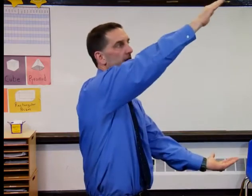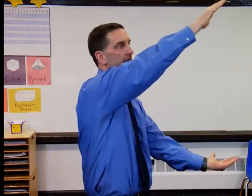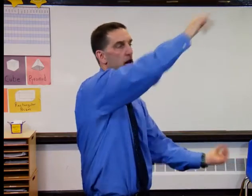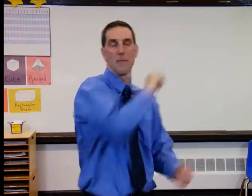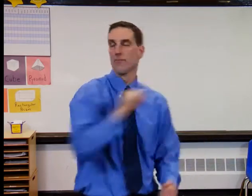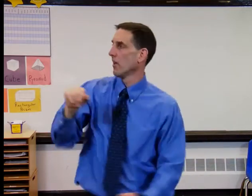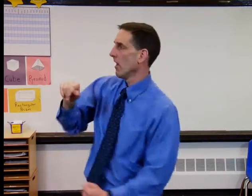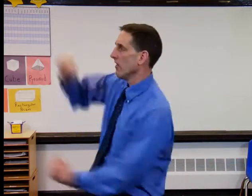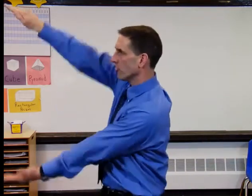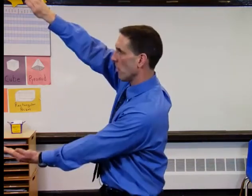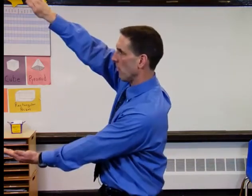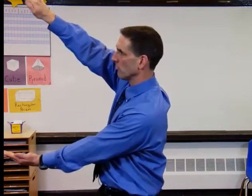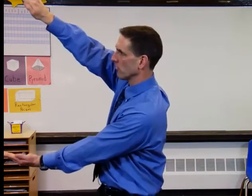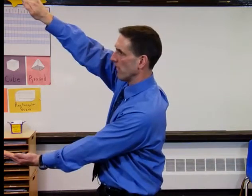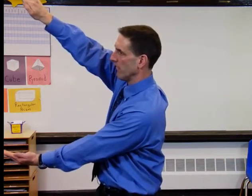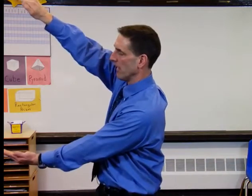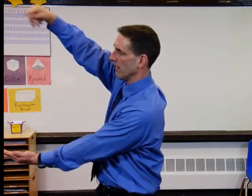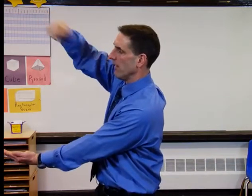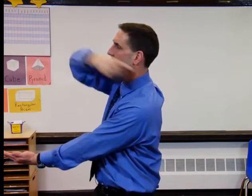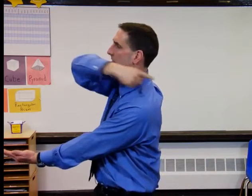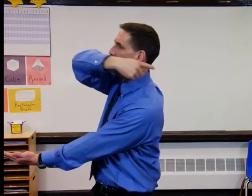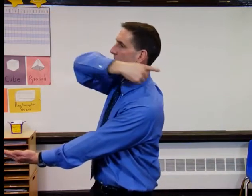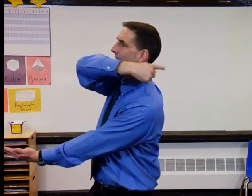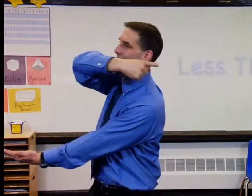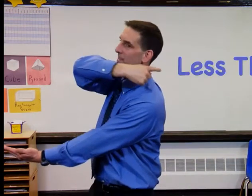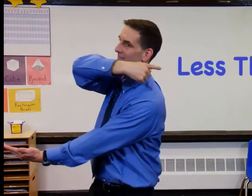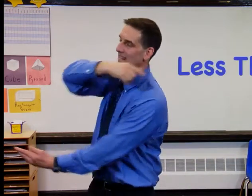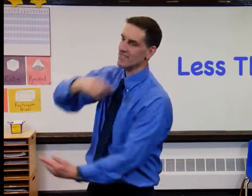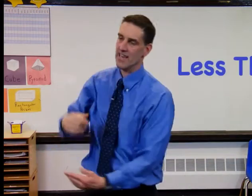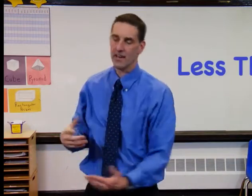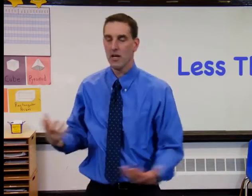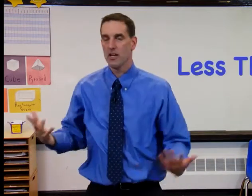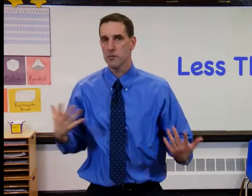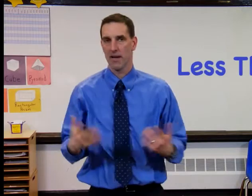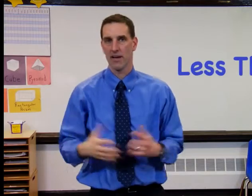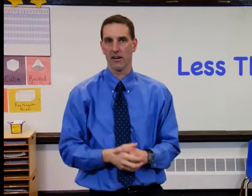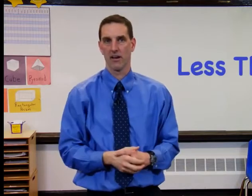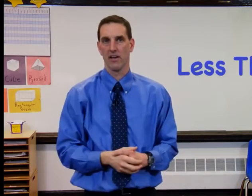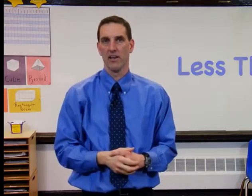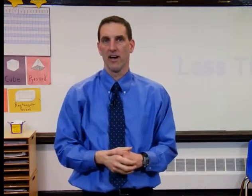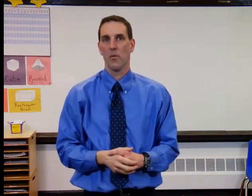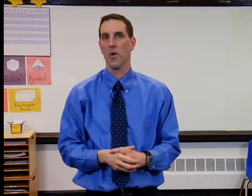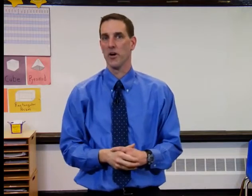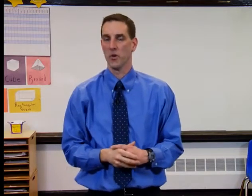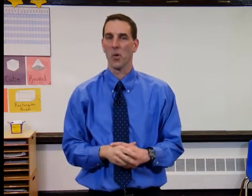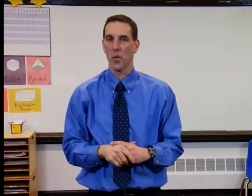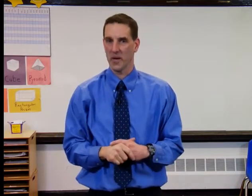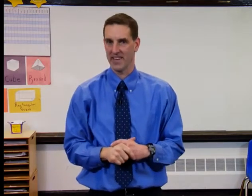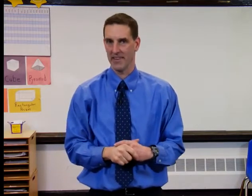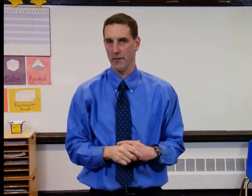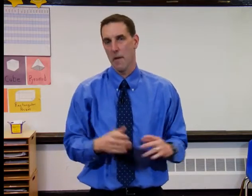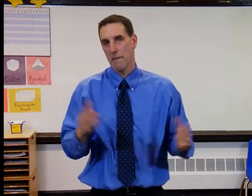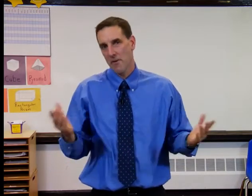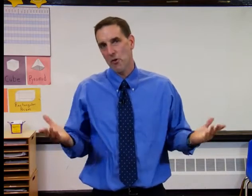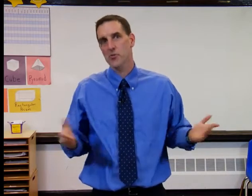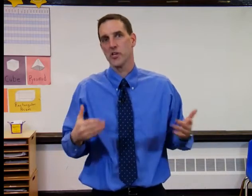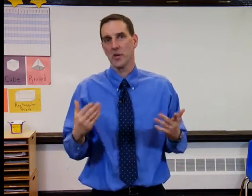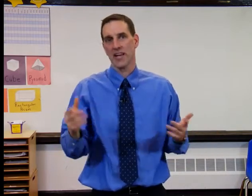than, this wall is greater than. And of course that would be less than, depending on where you're oriented. Of course, when you encounter